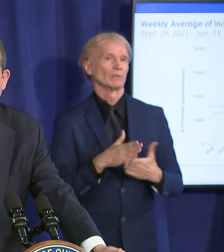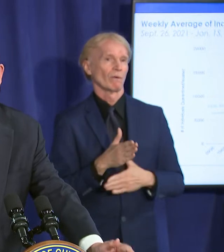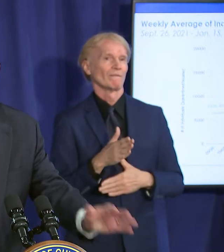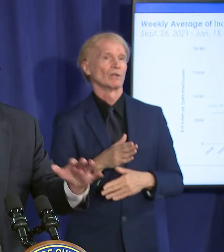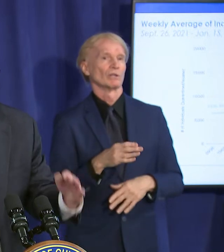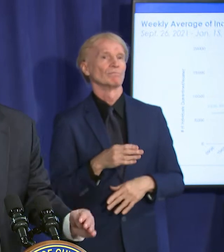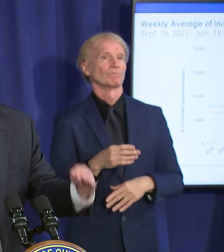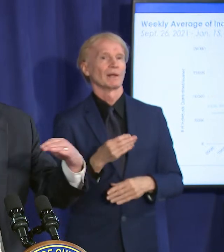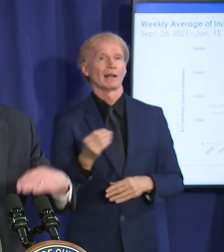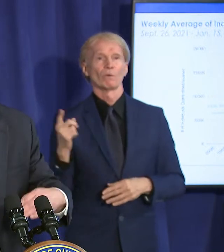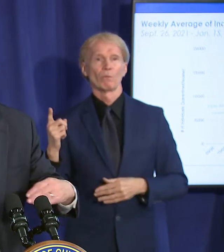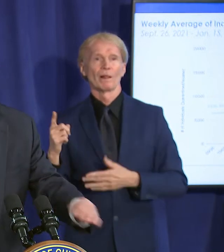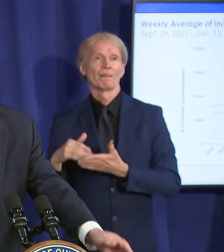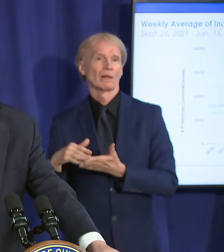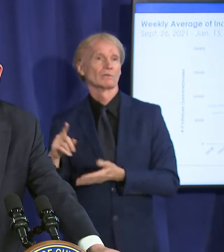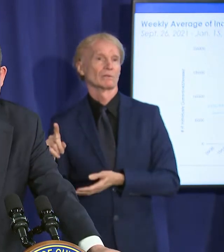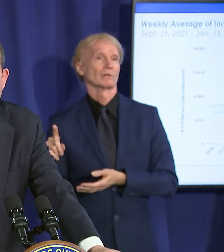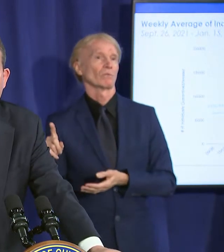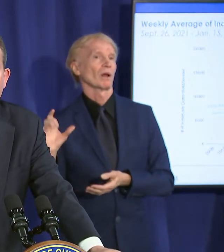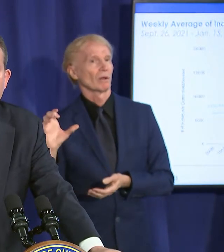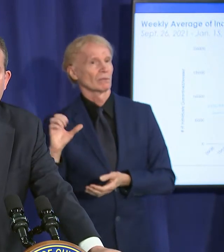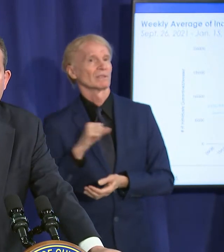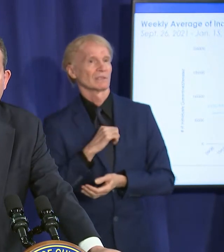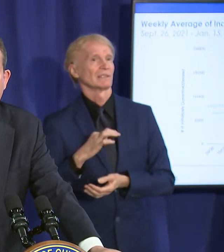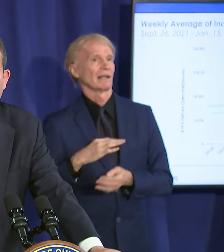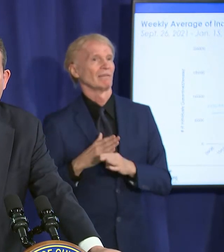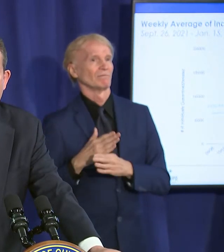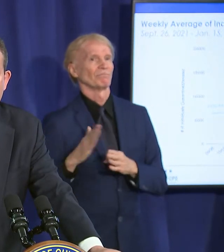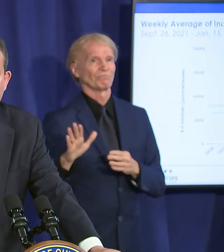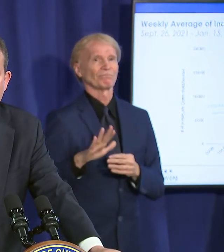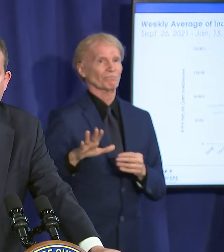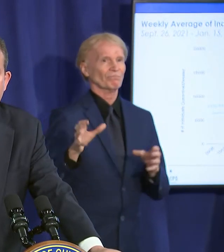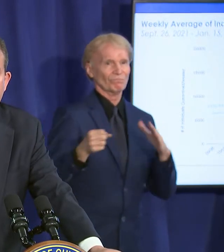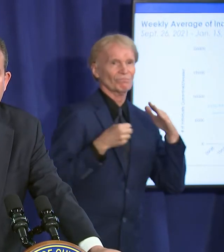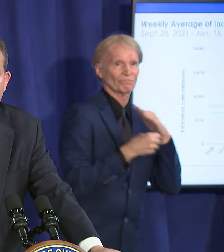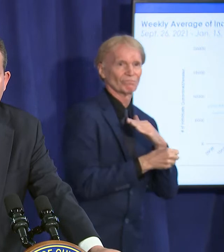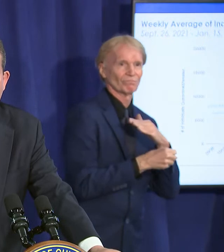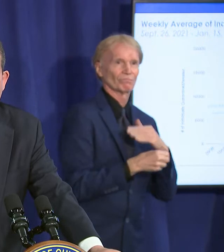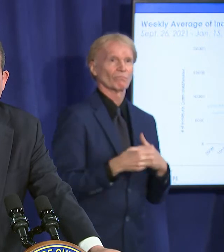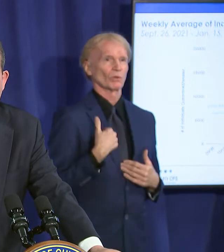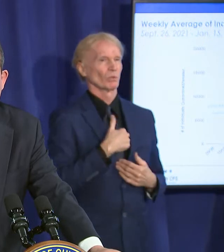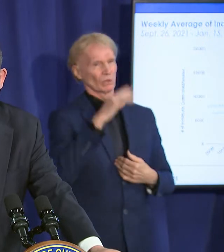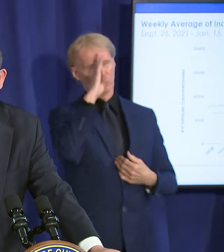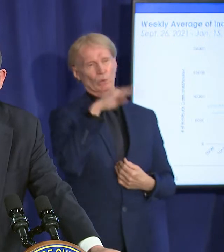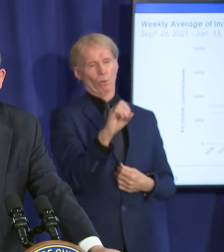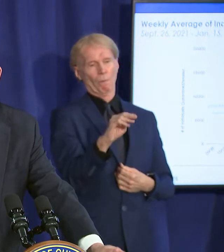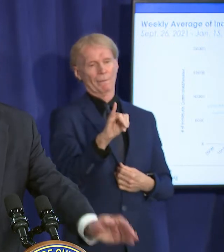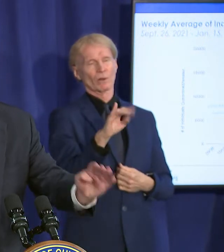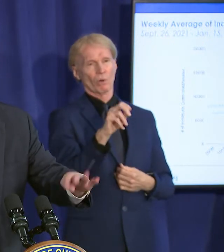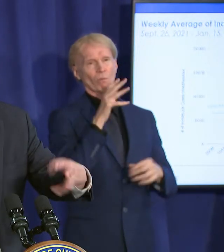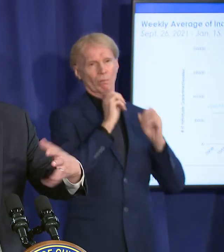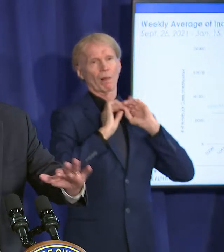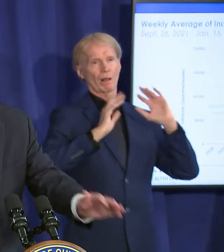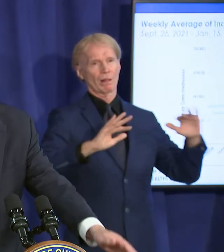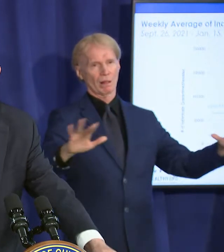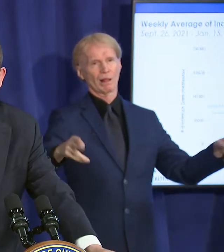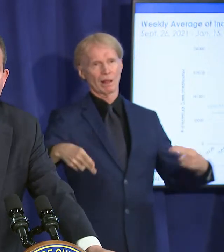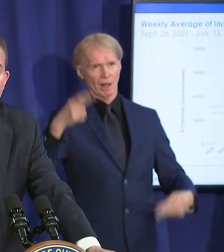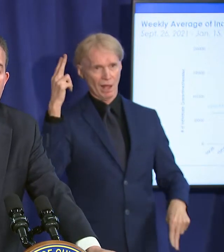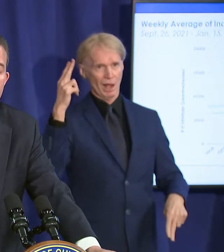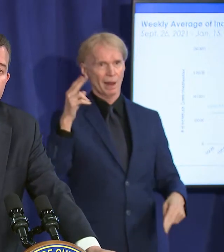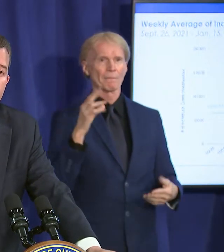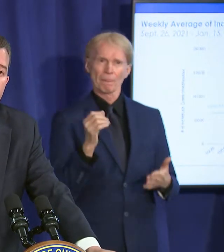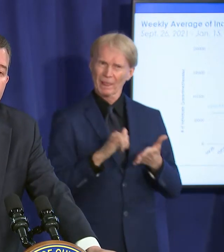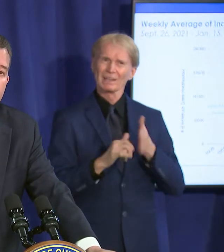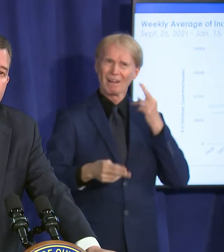staff. Again, this was all expected, as we knew with Omicron that it was going to spread a lot faster. And you can see, again, this is one of the highest rates we've had